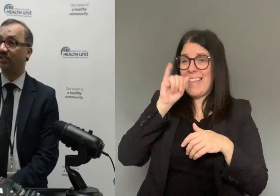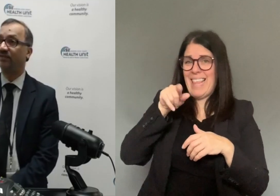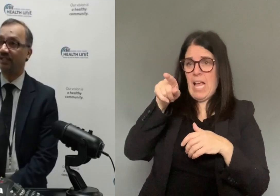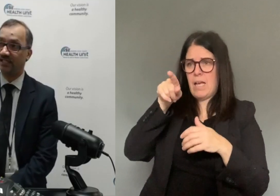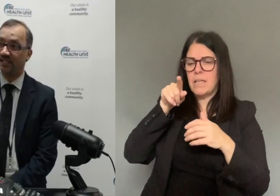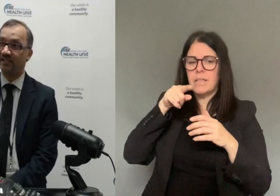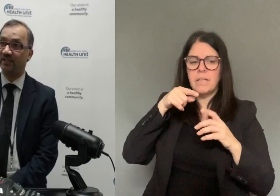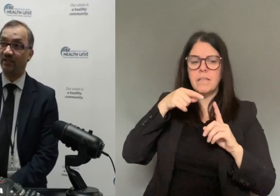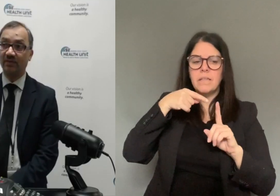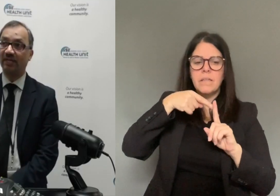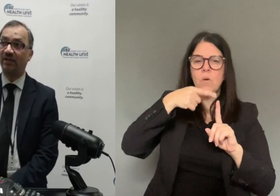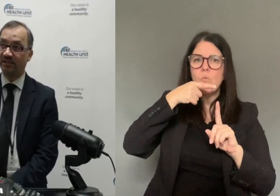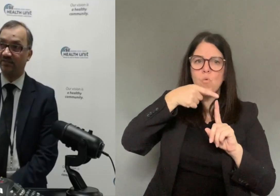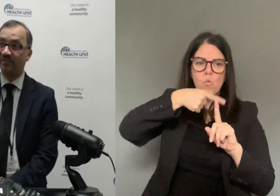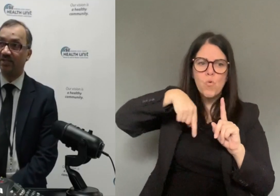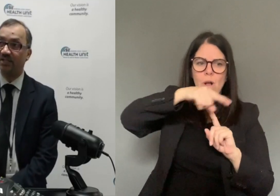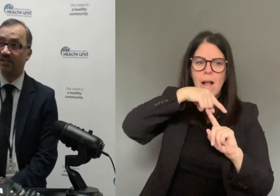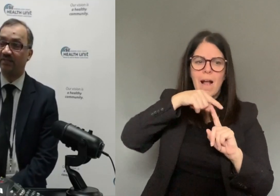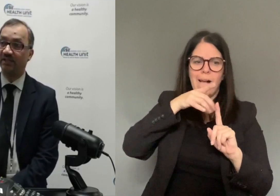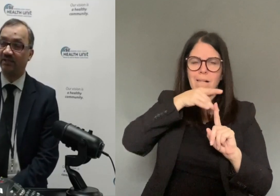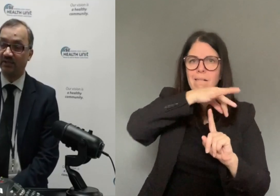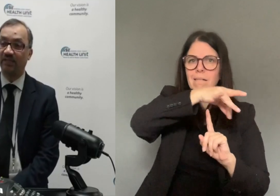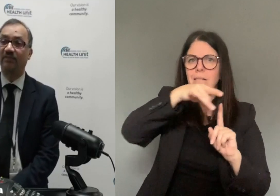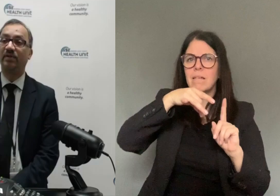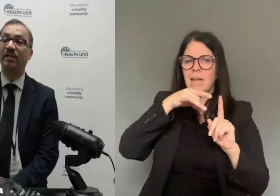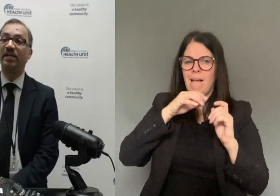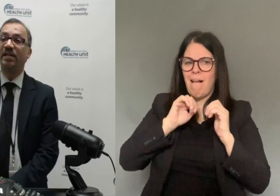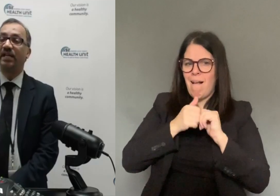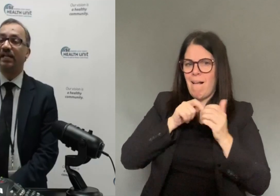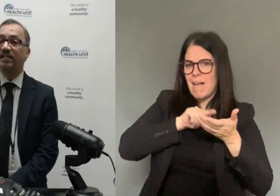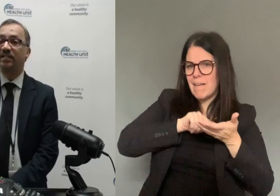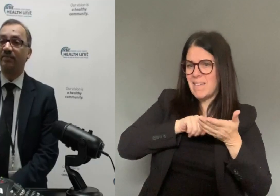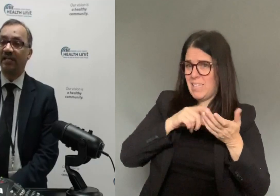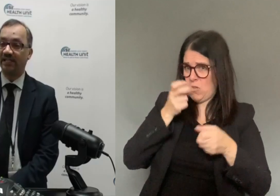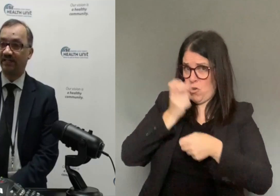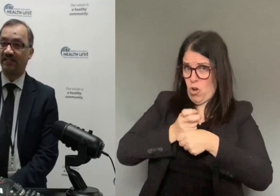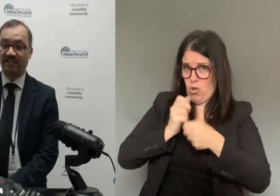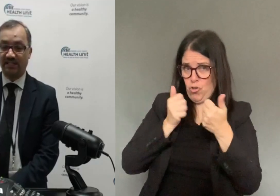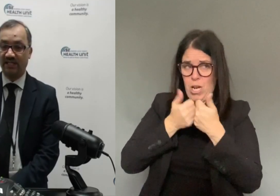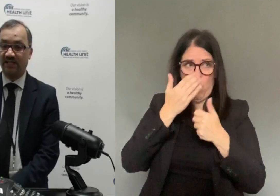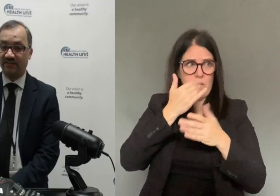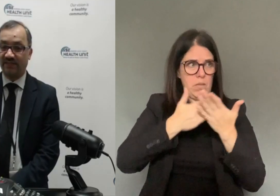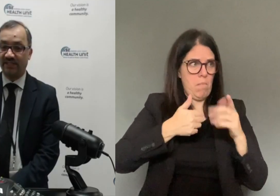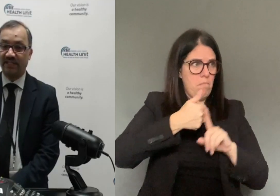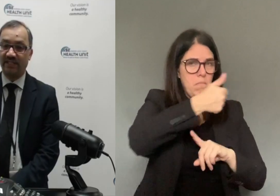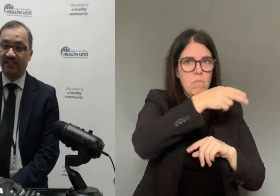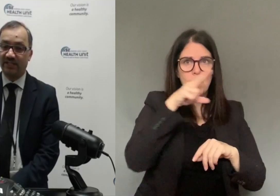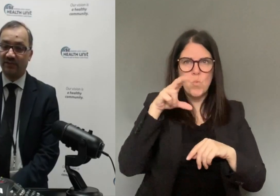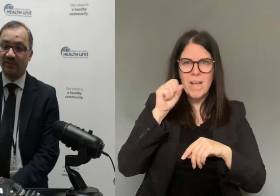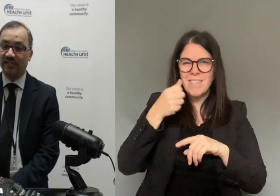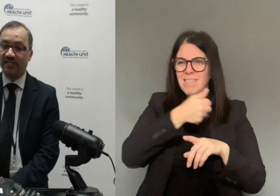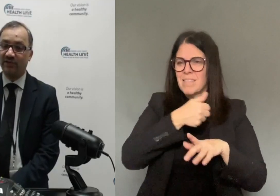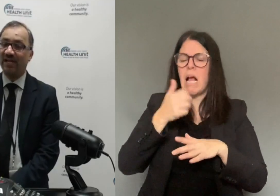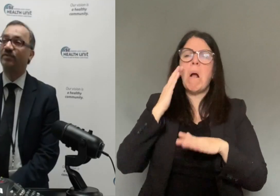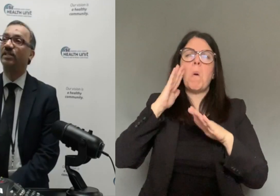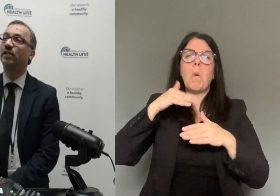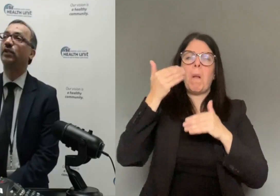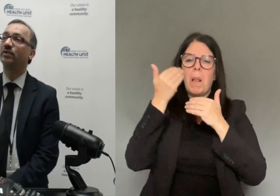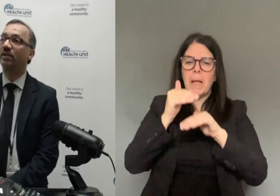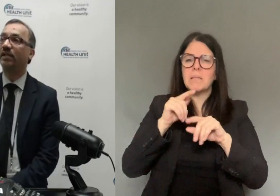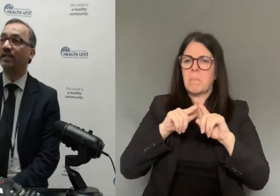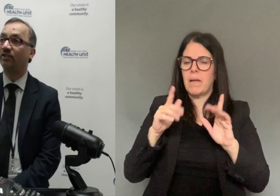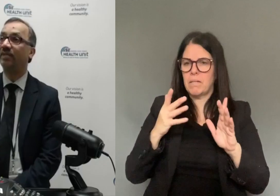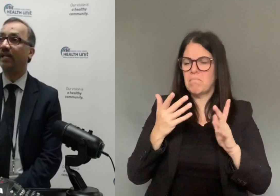each of these cases to get all the information that we are looking for. In some cases, as I identified, that you have to be a